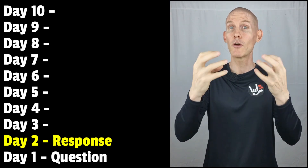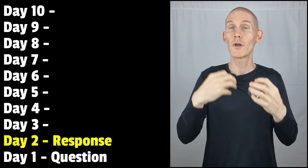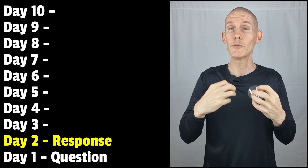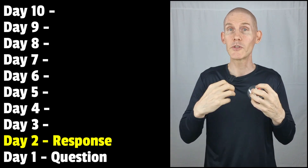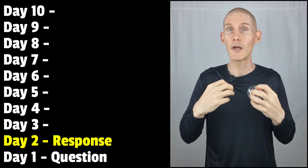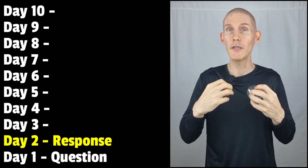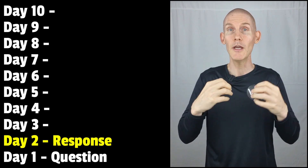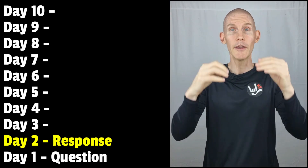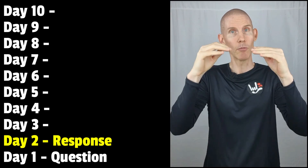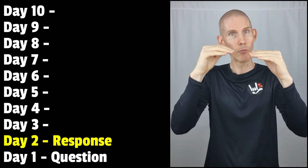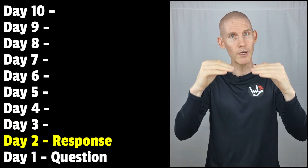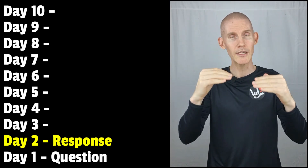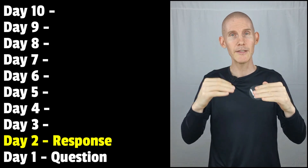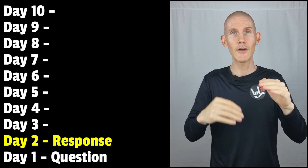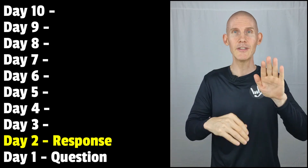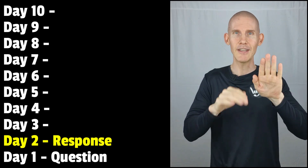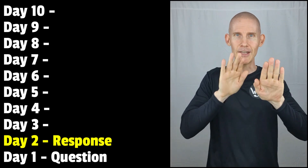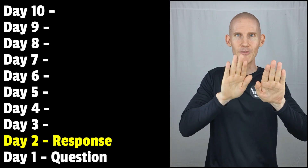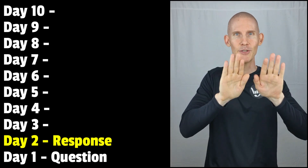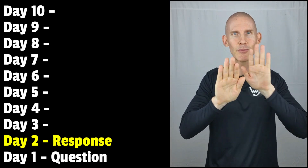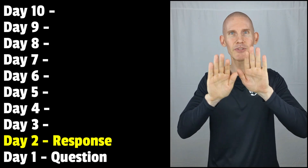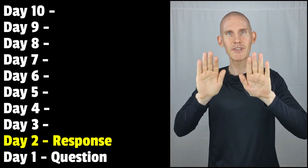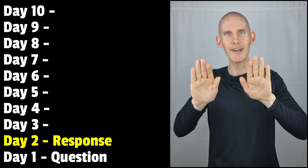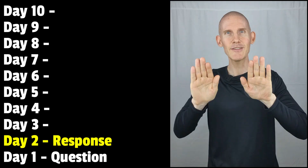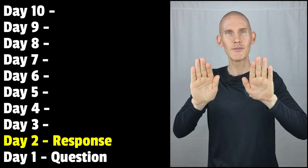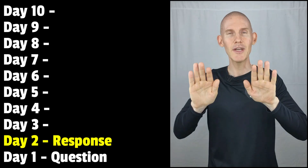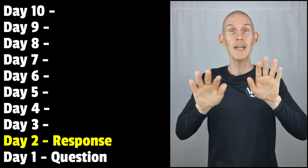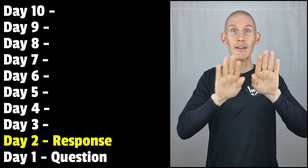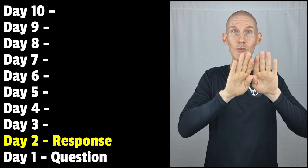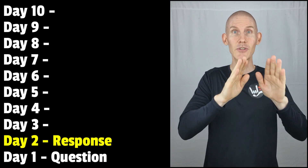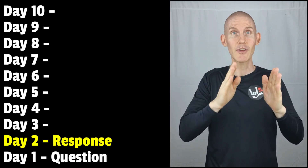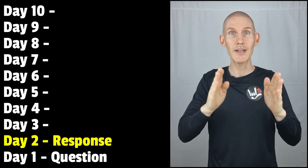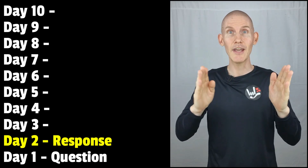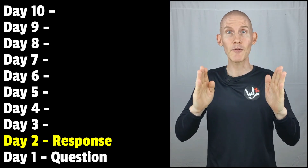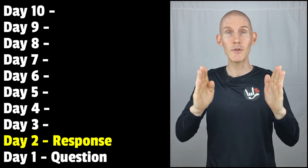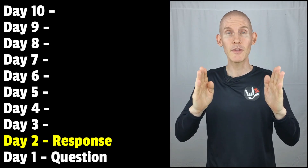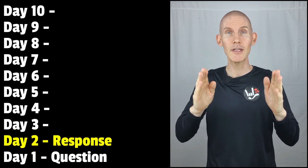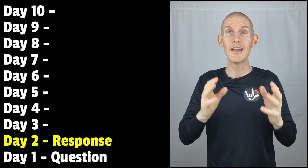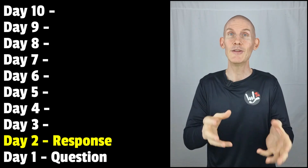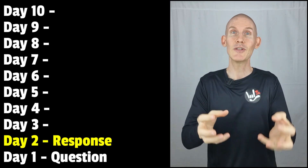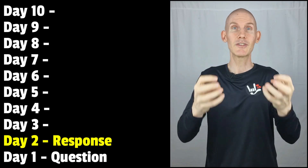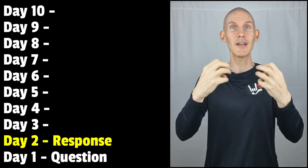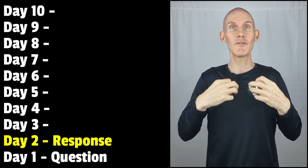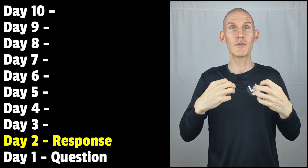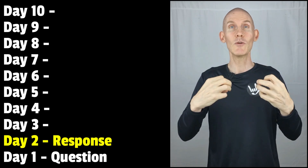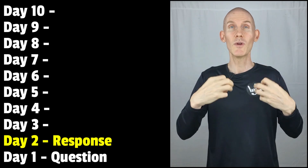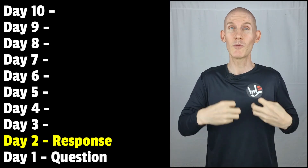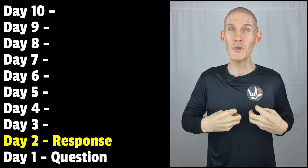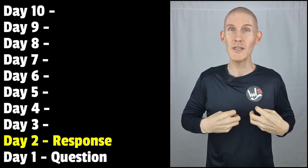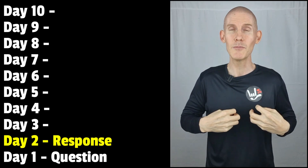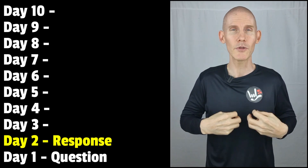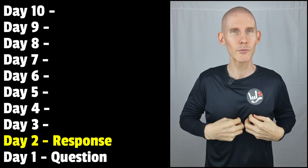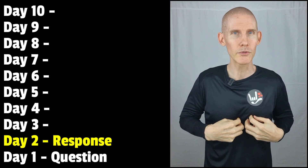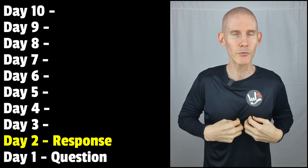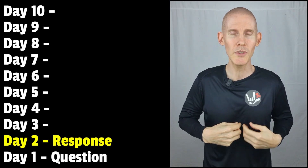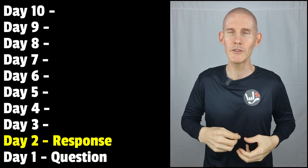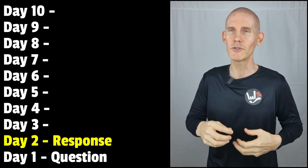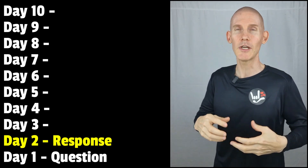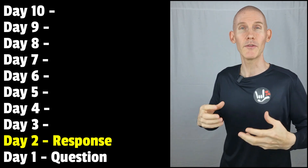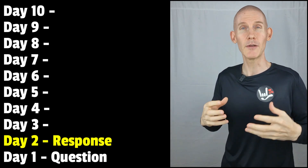I'm signing, then we'll break it down into individual signs, right? Then you sign everything. Then you can sign everything with me, multiple speed. You see everything